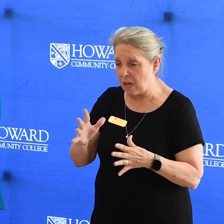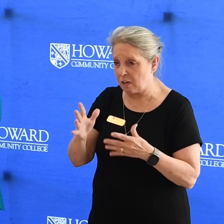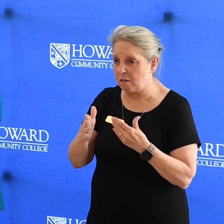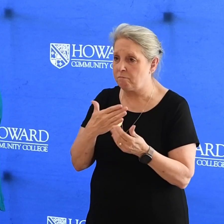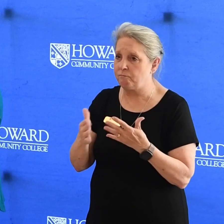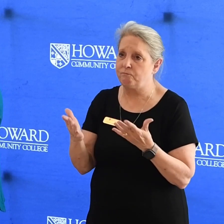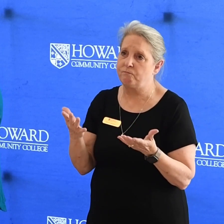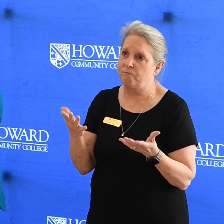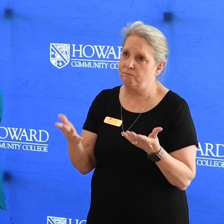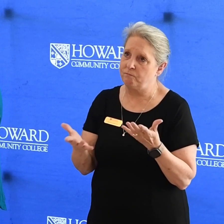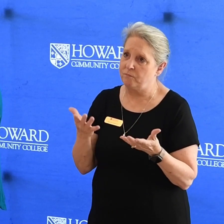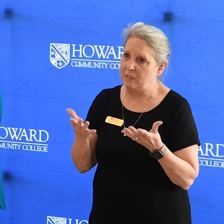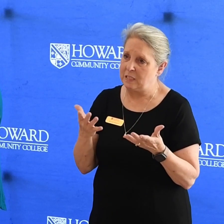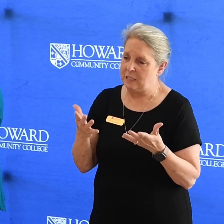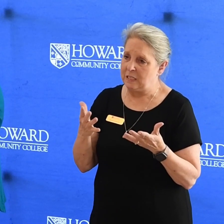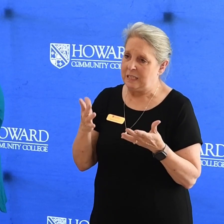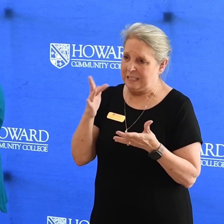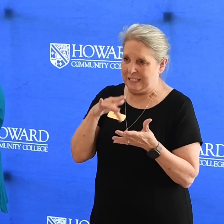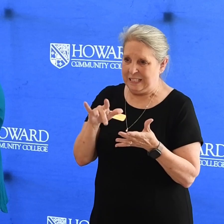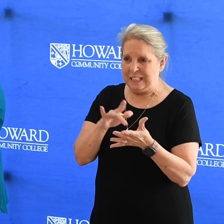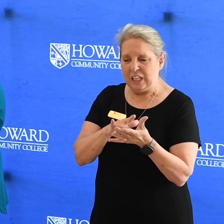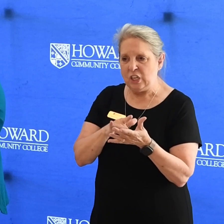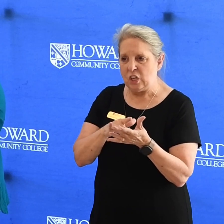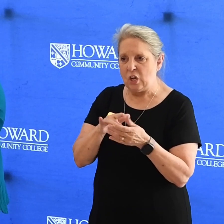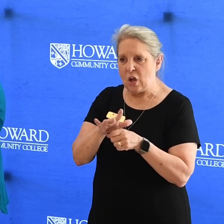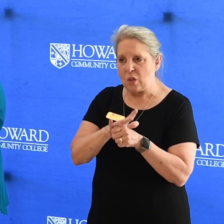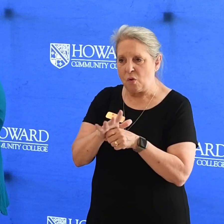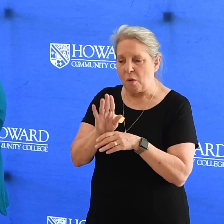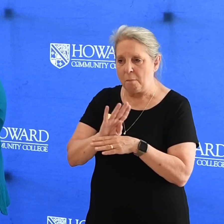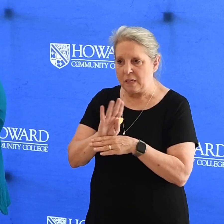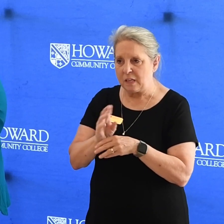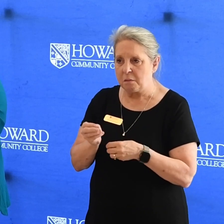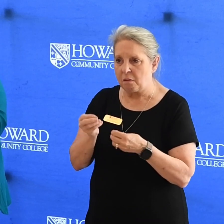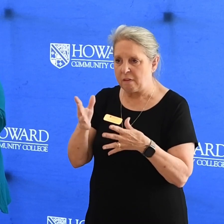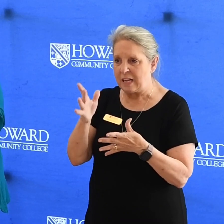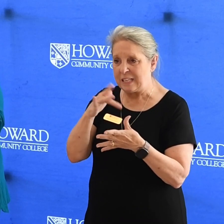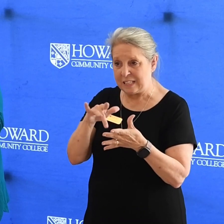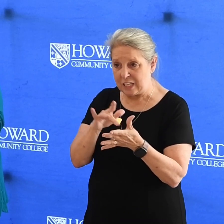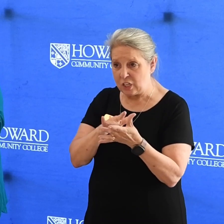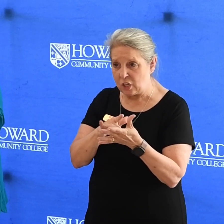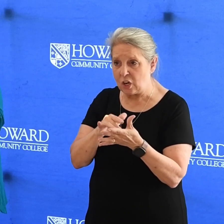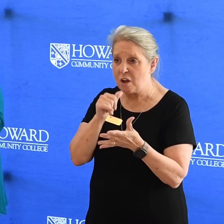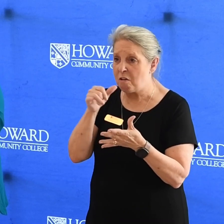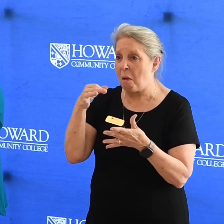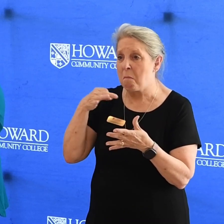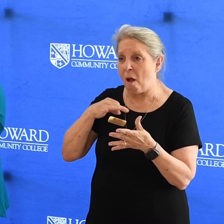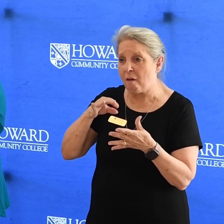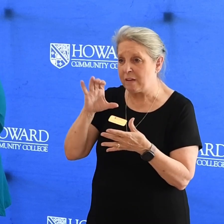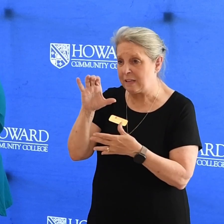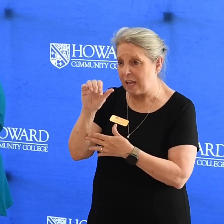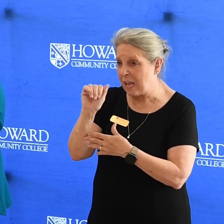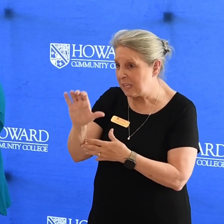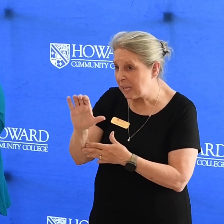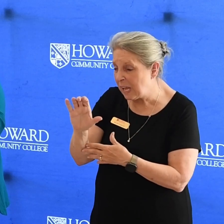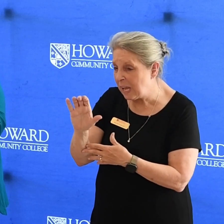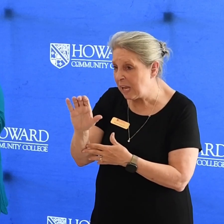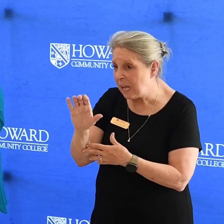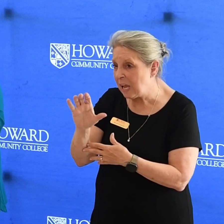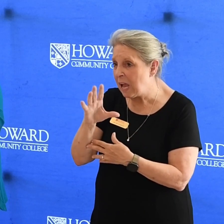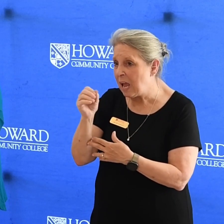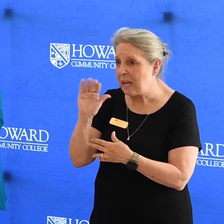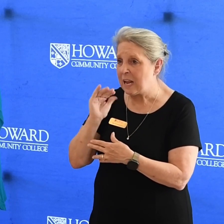it's a center, a local business providing at a center, our nonprofits like CAC, and